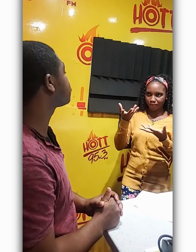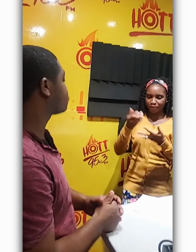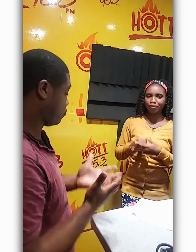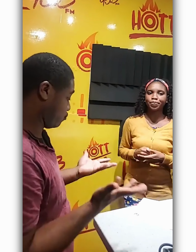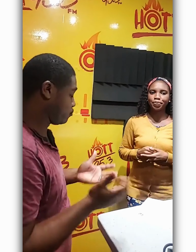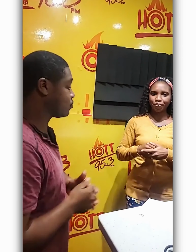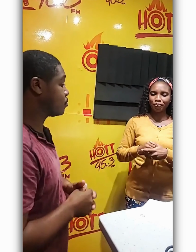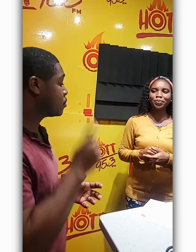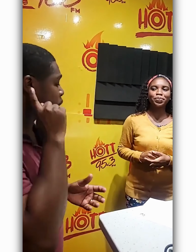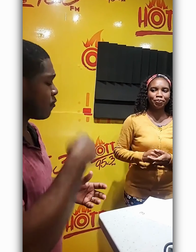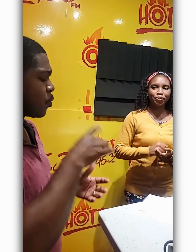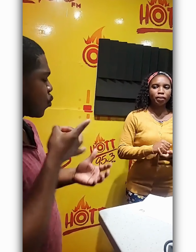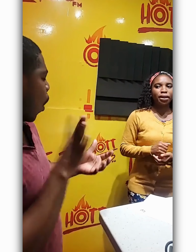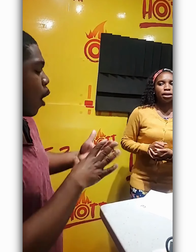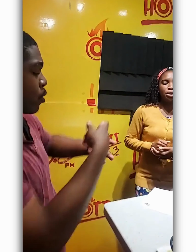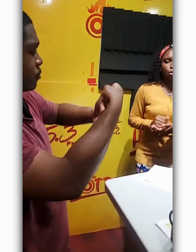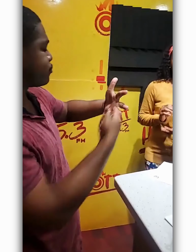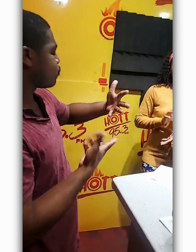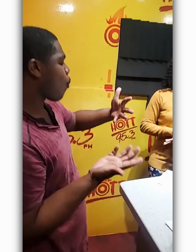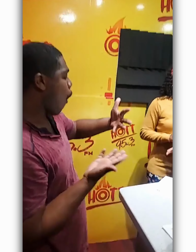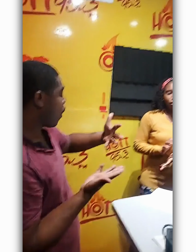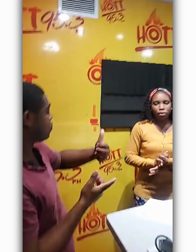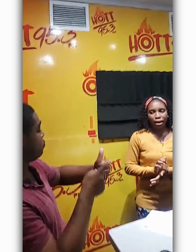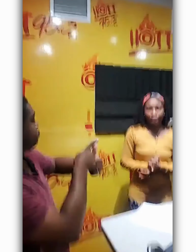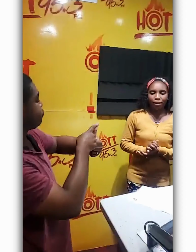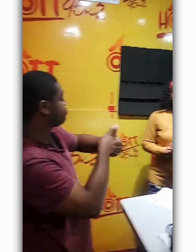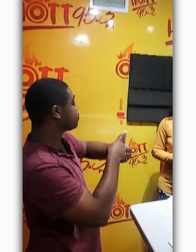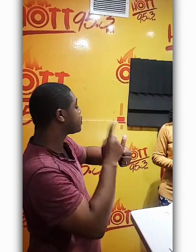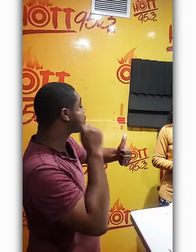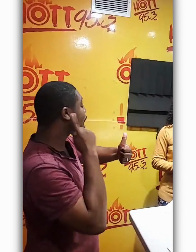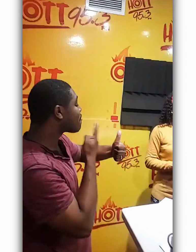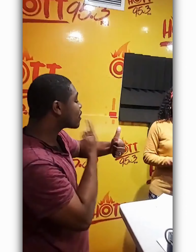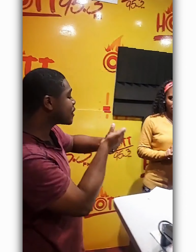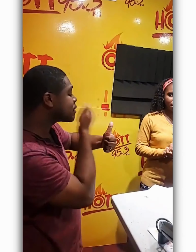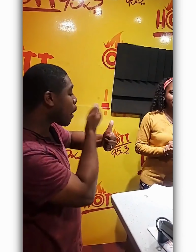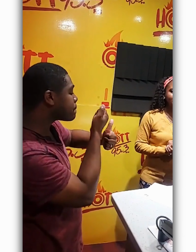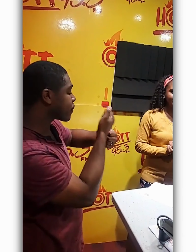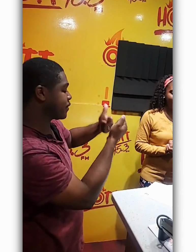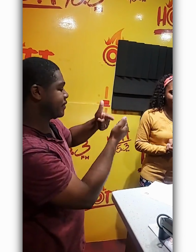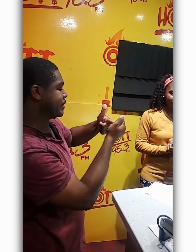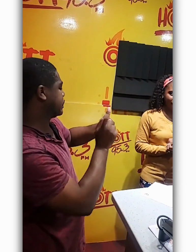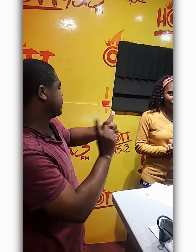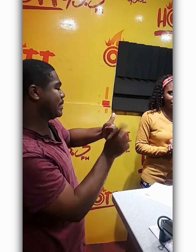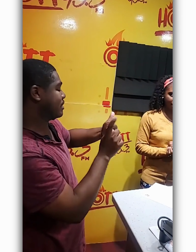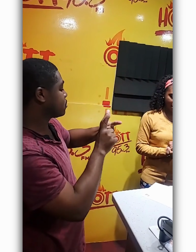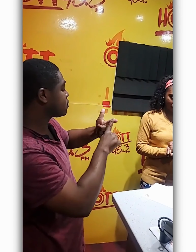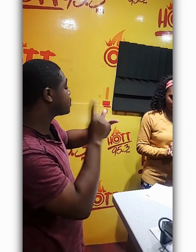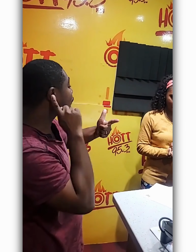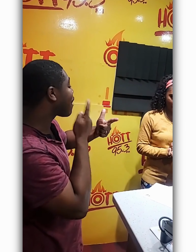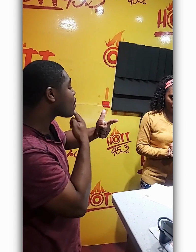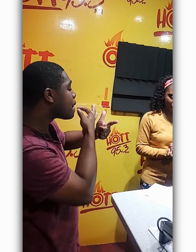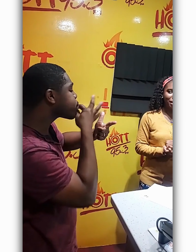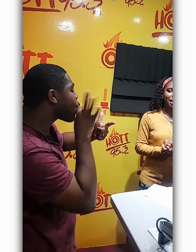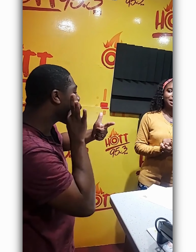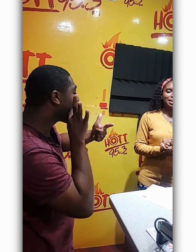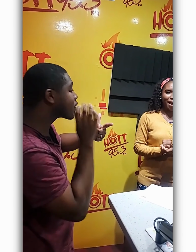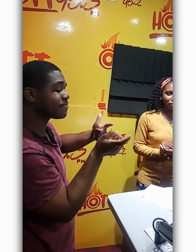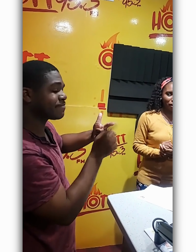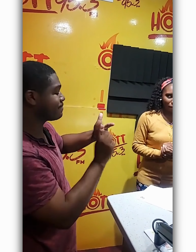Thank you so much. So the deaf do not like the following terms: deaf and dumb, Whoa. deaf